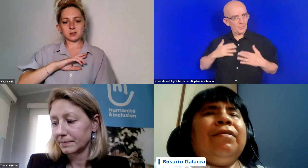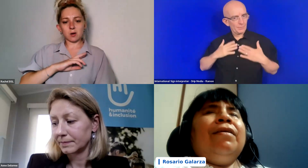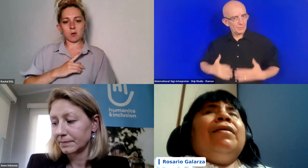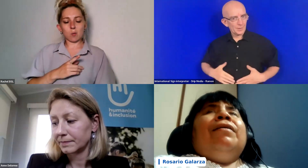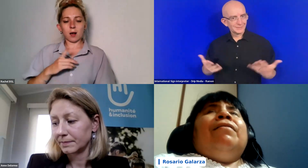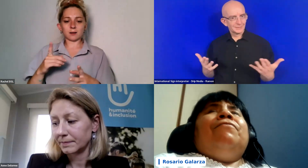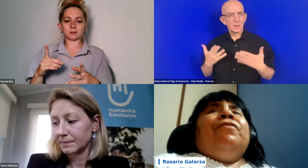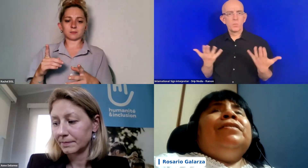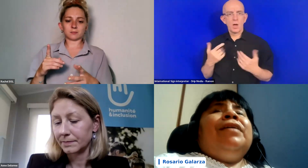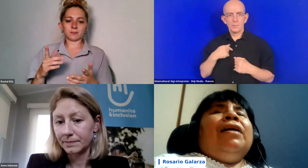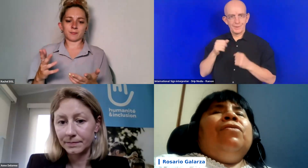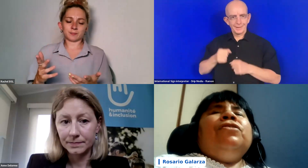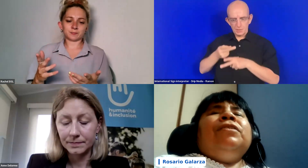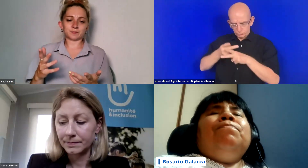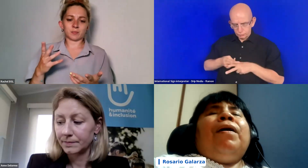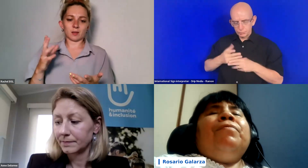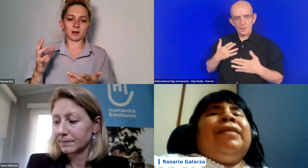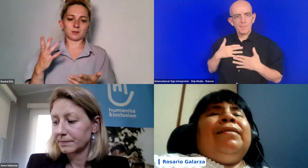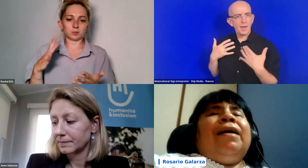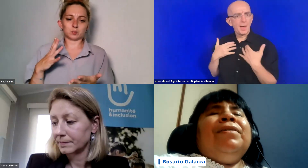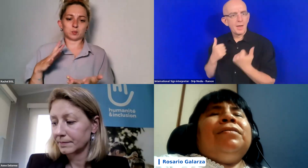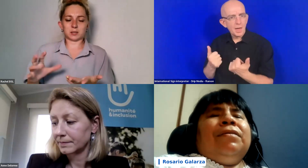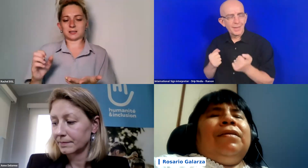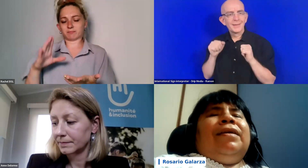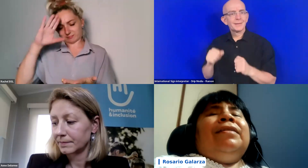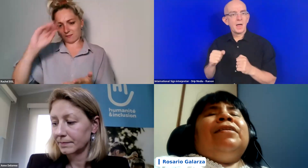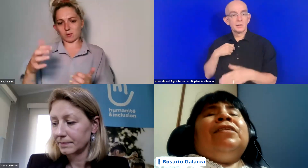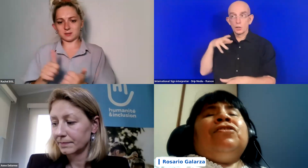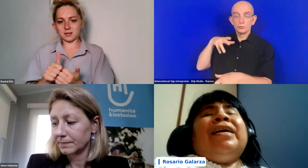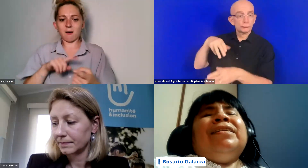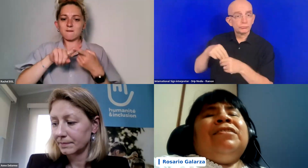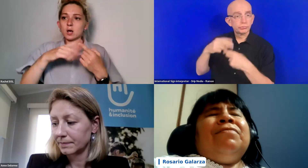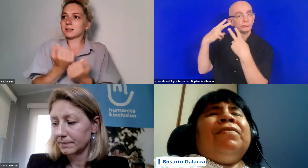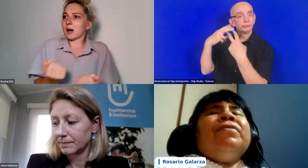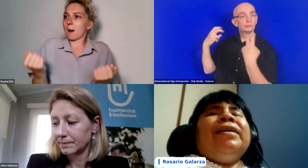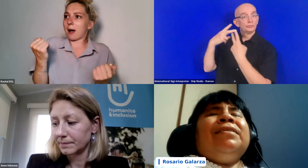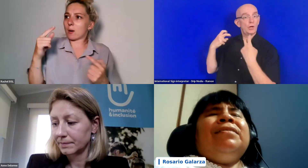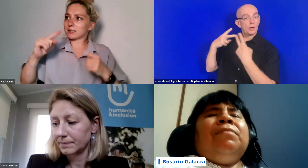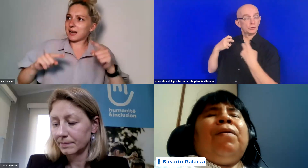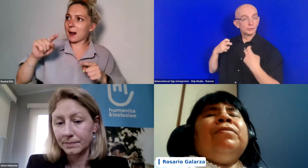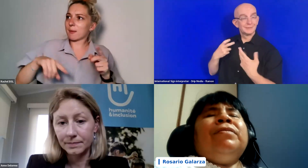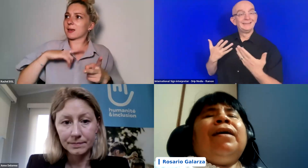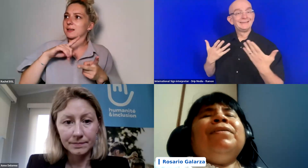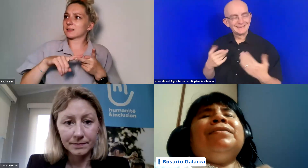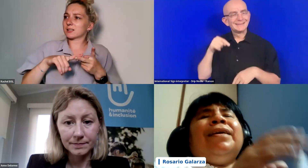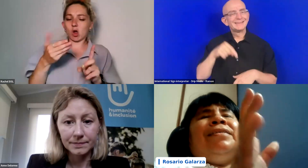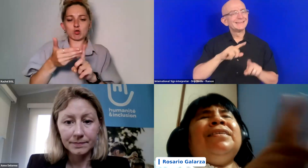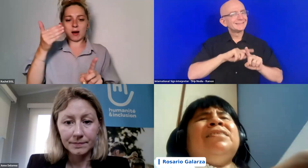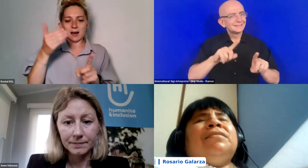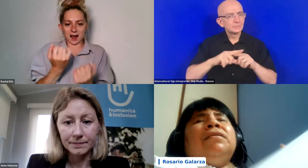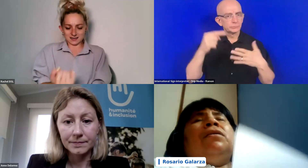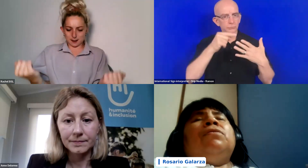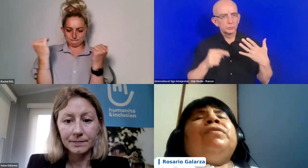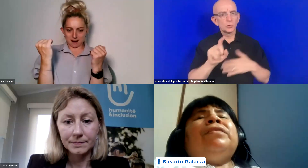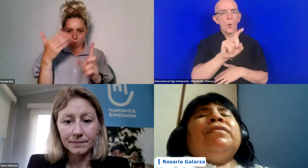consent. First, acknowledging power dynamics. Intersectionality recognizes that power dynamics